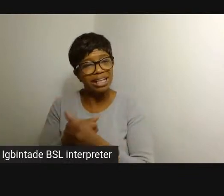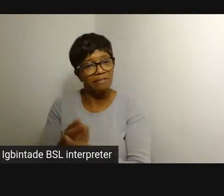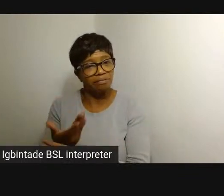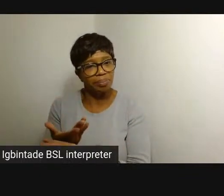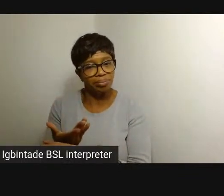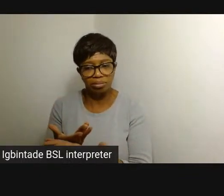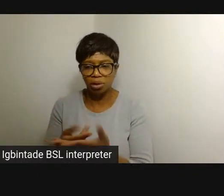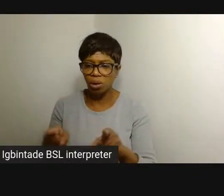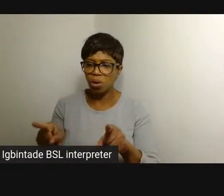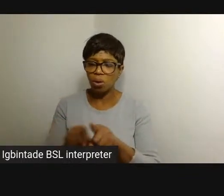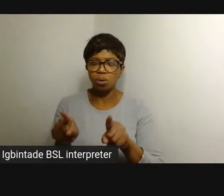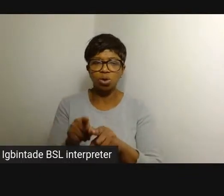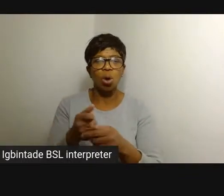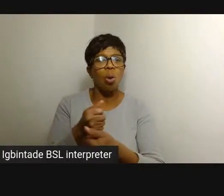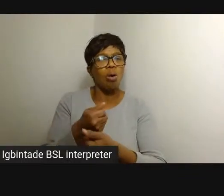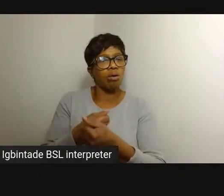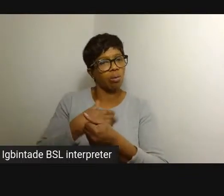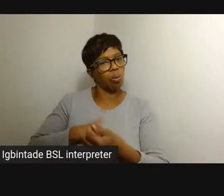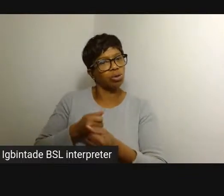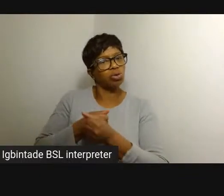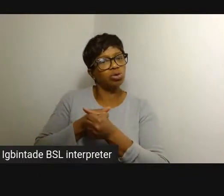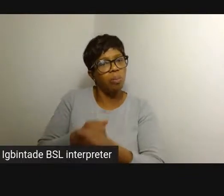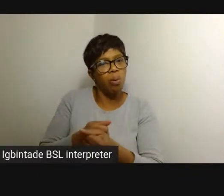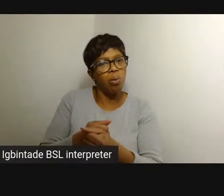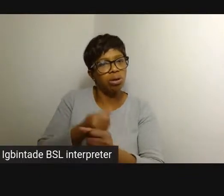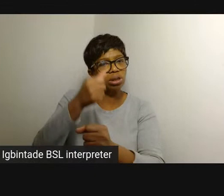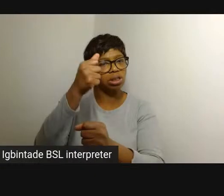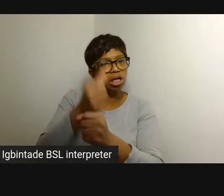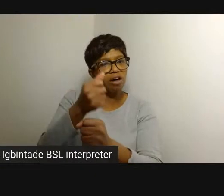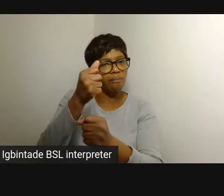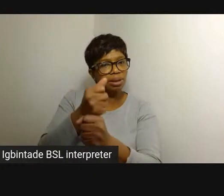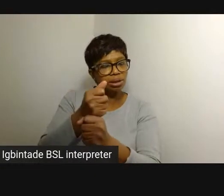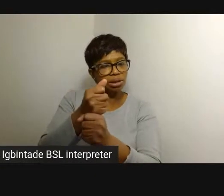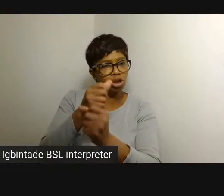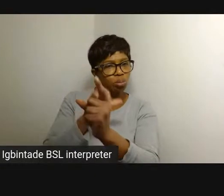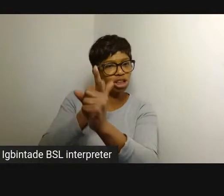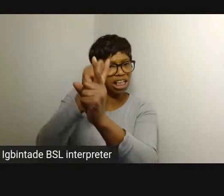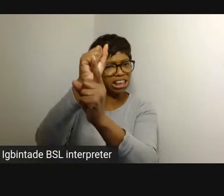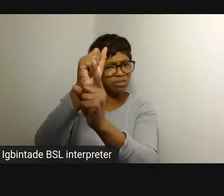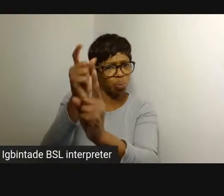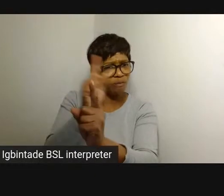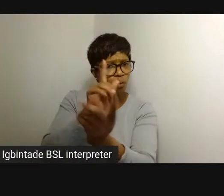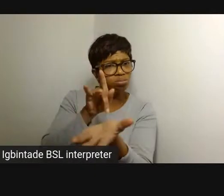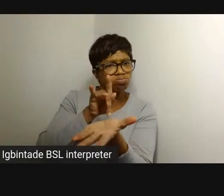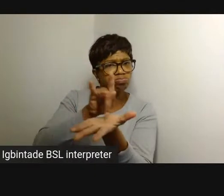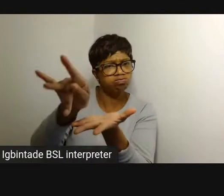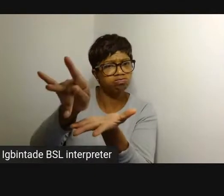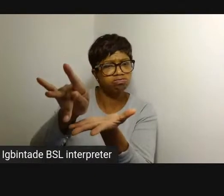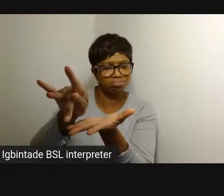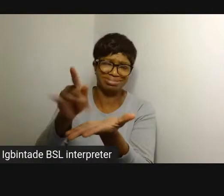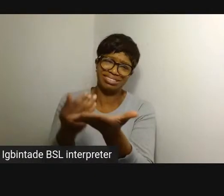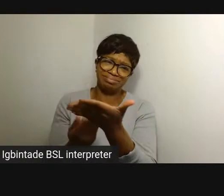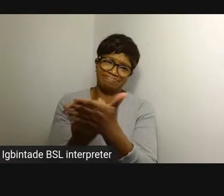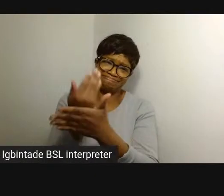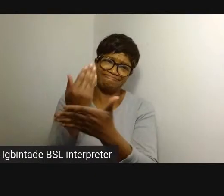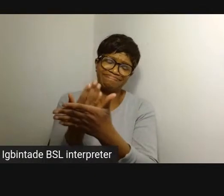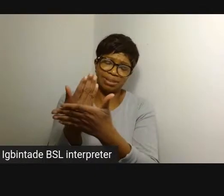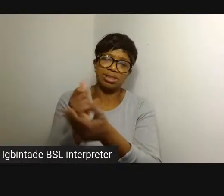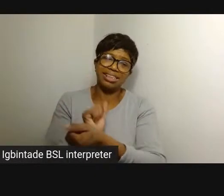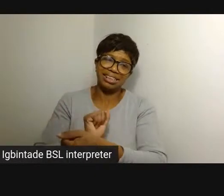for the government's objectives to eradicate modern slavery and human